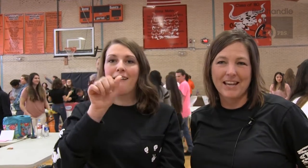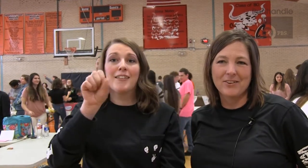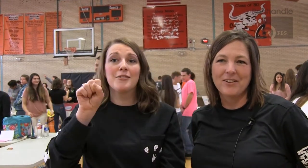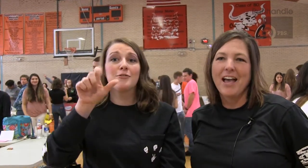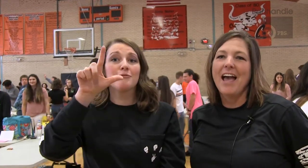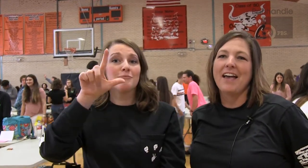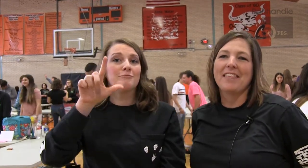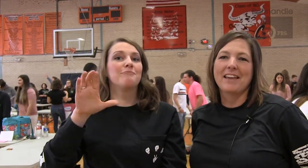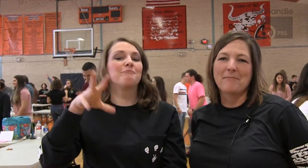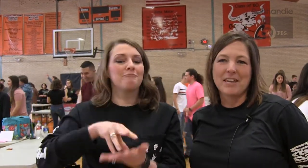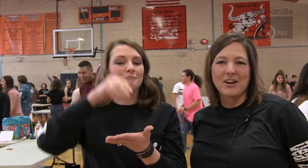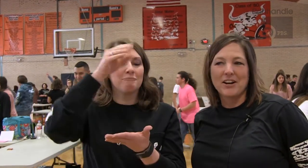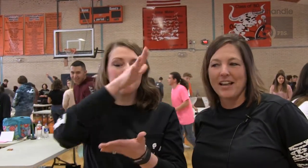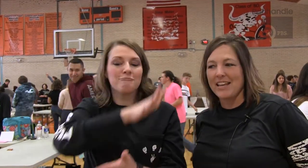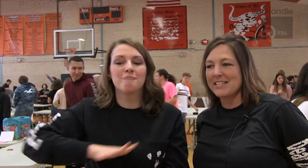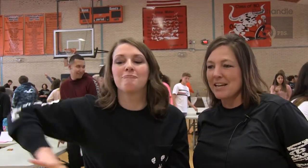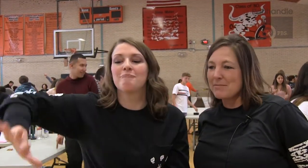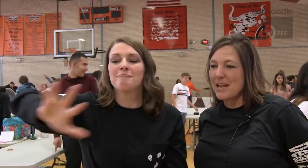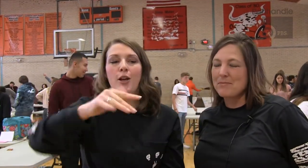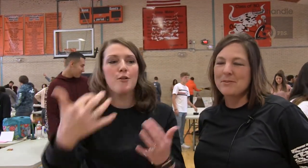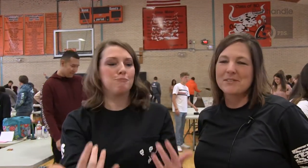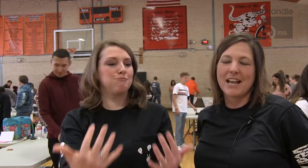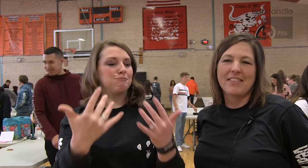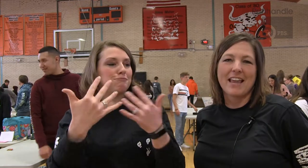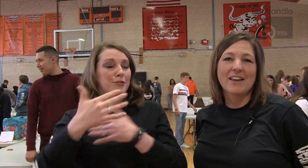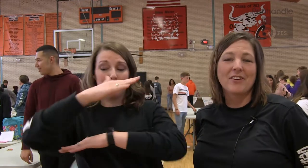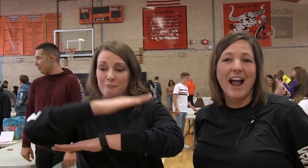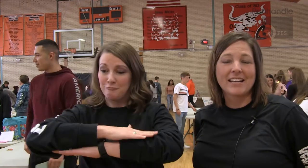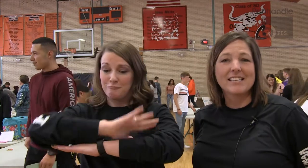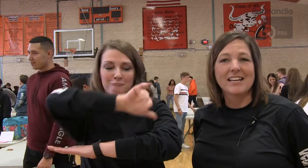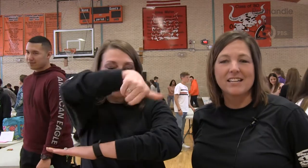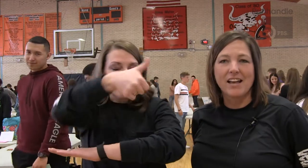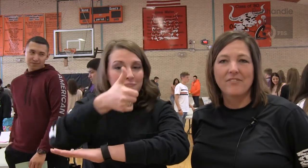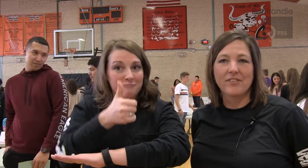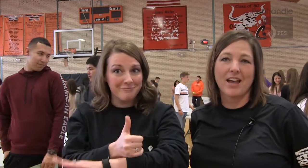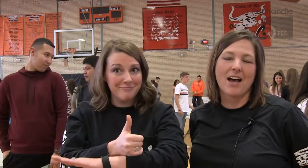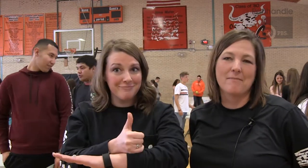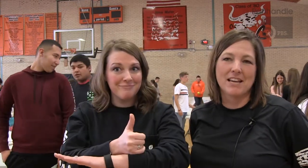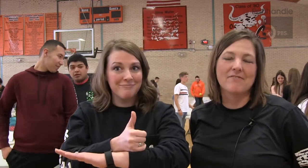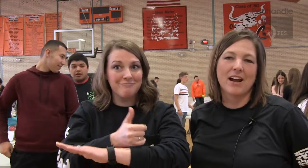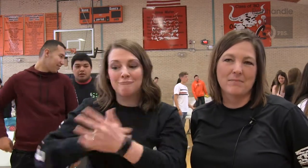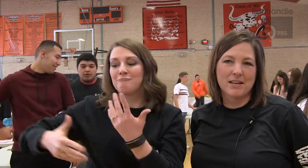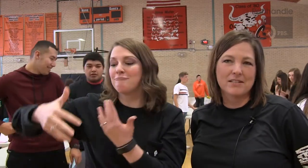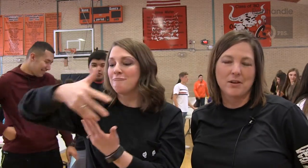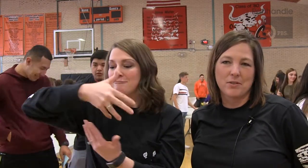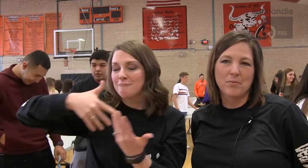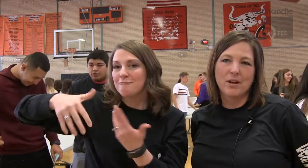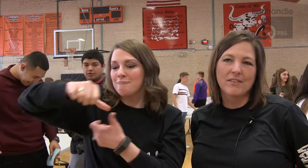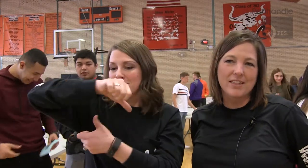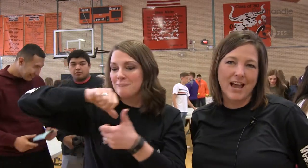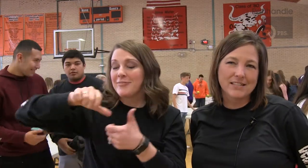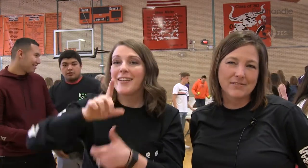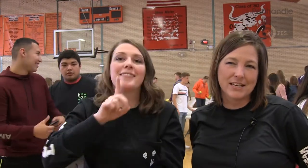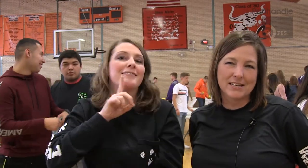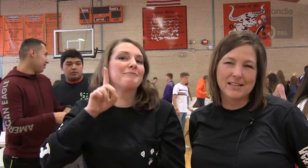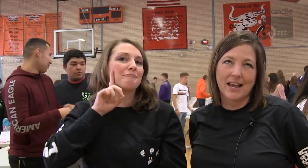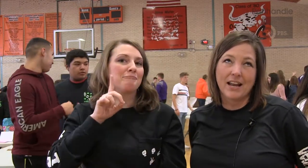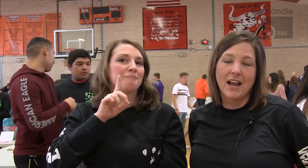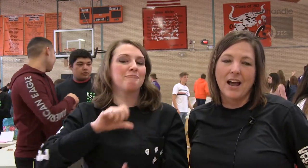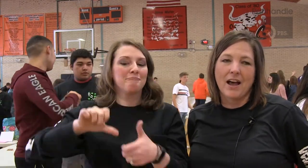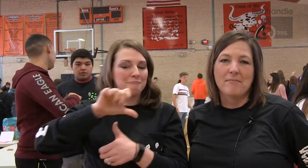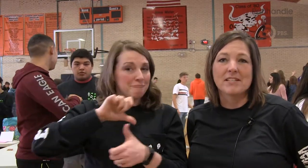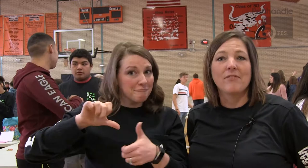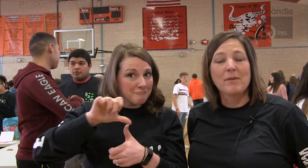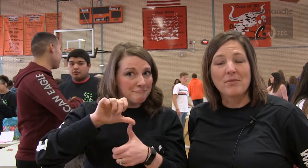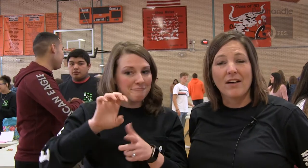over the Panhandle. And they come here and they set up tables and they interact in a Deaf environment. So the point of the activity is